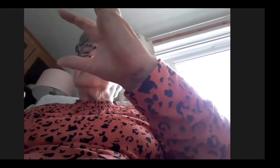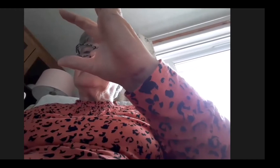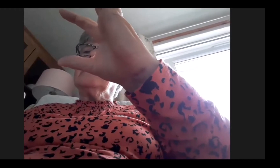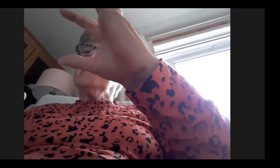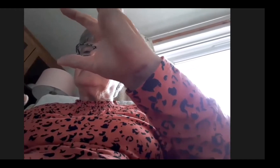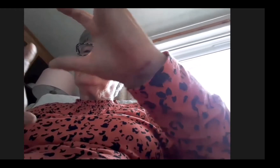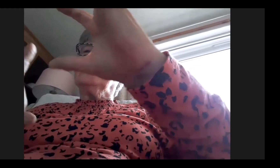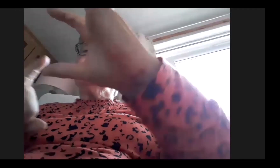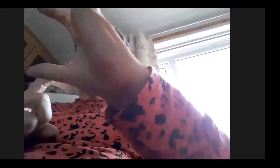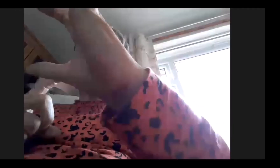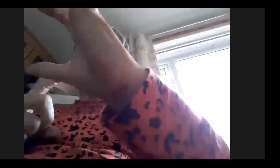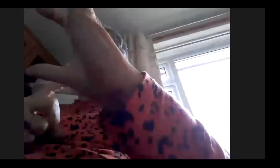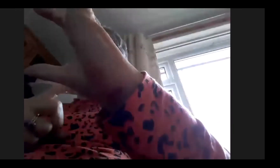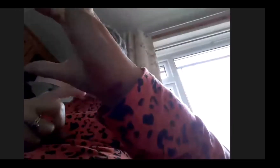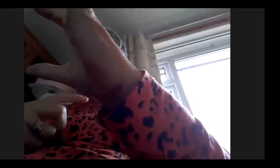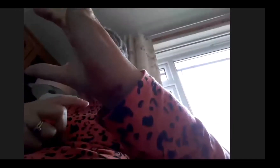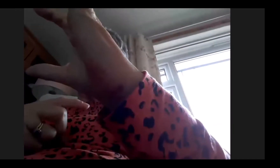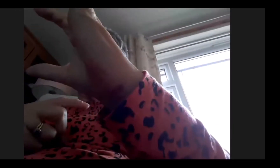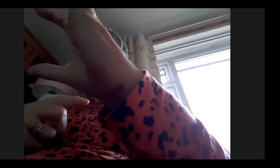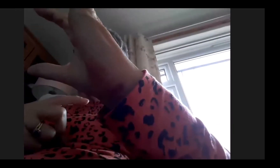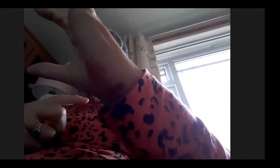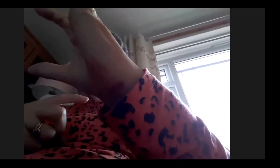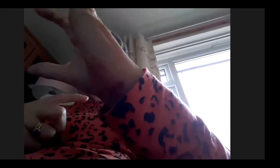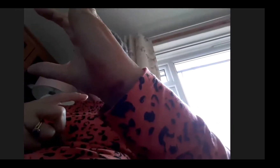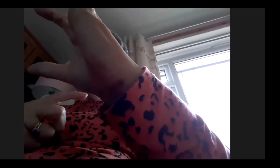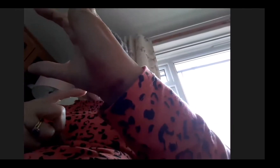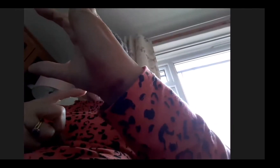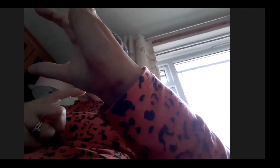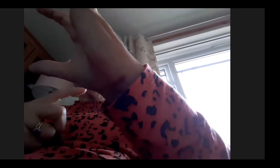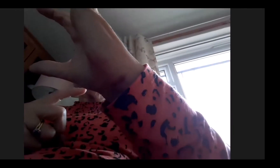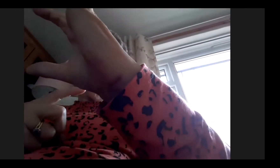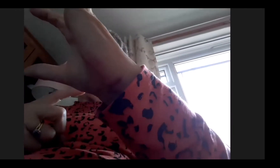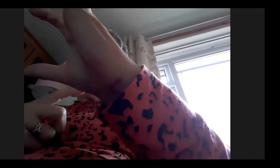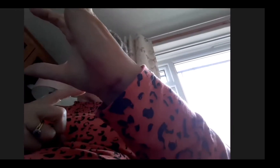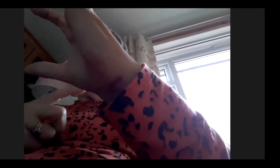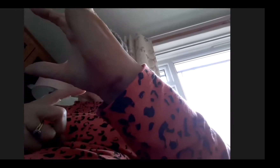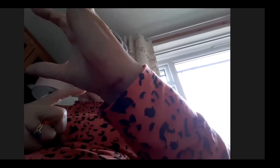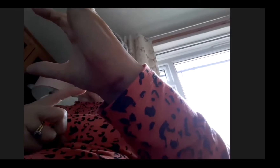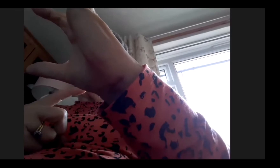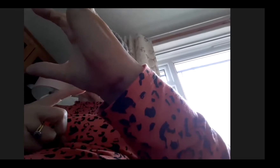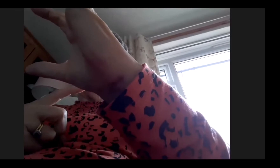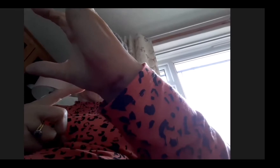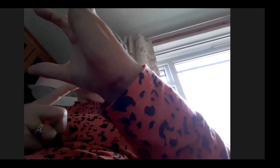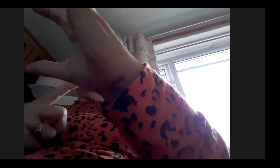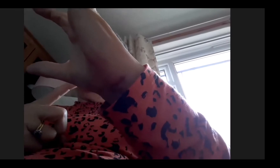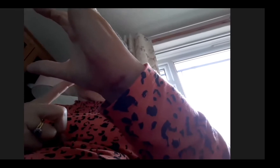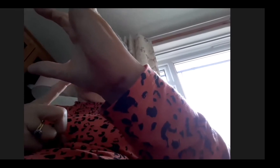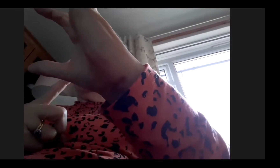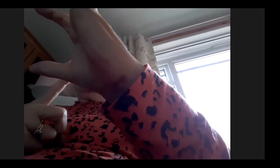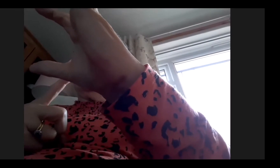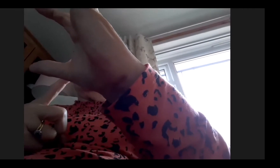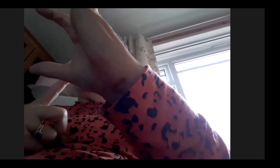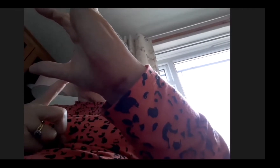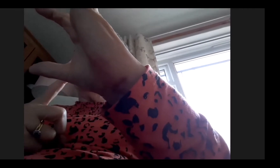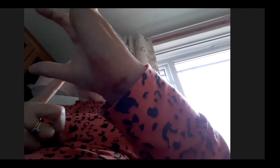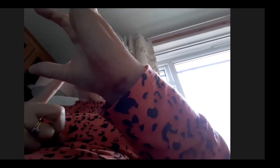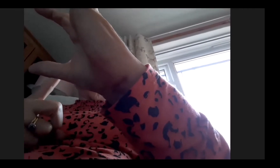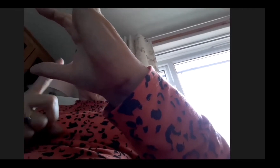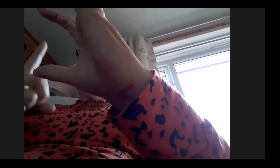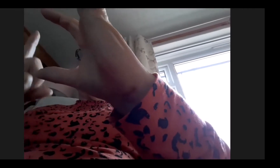No, put your C up again. Put your C up again. That's it. Right. Now get